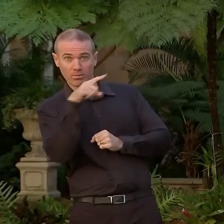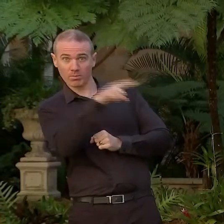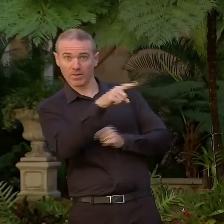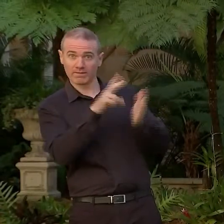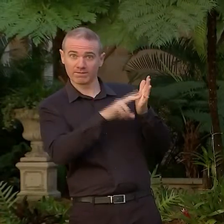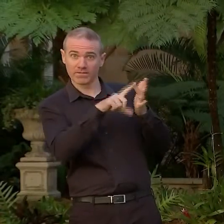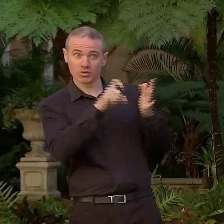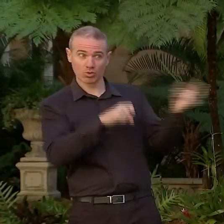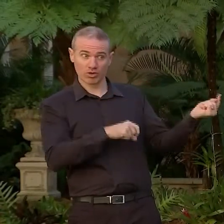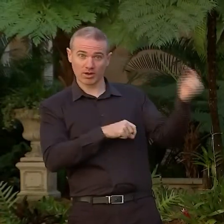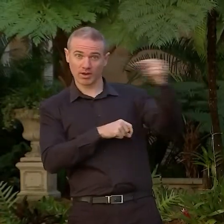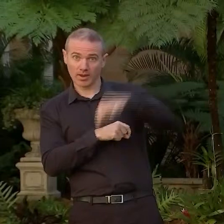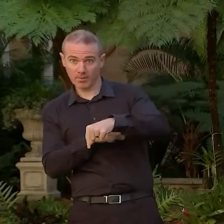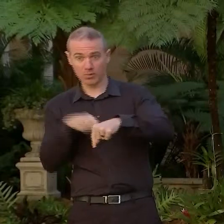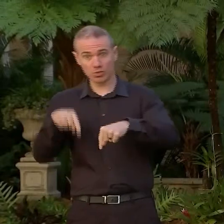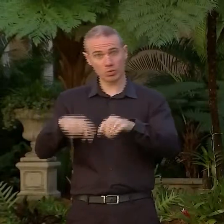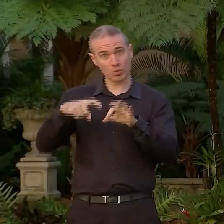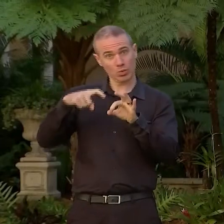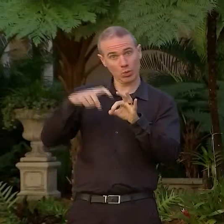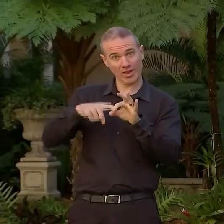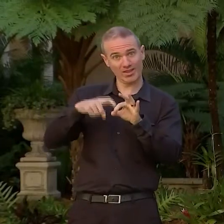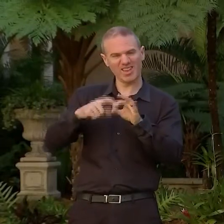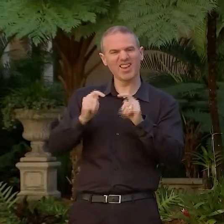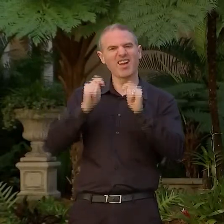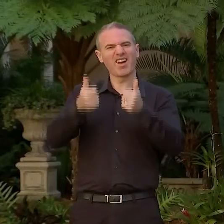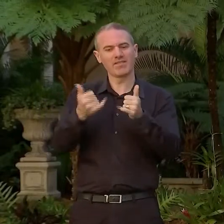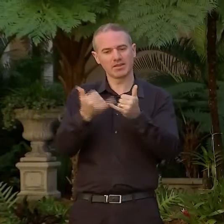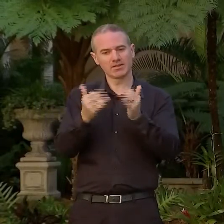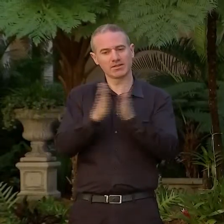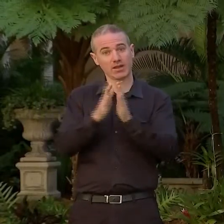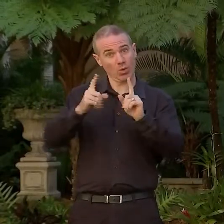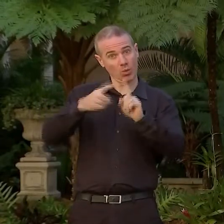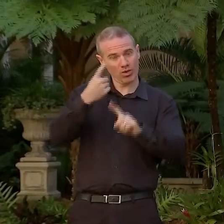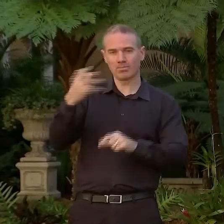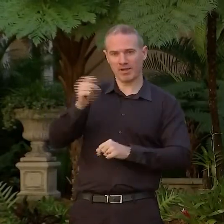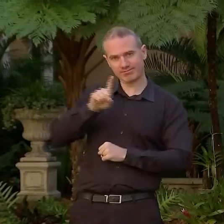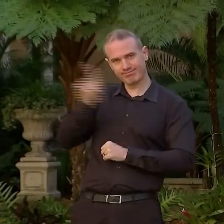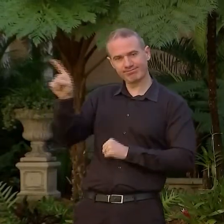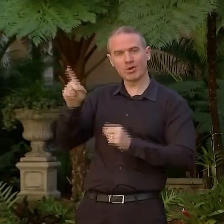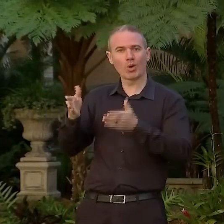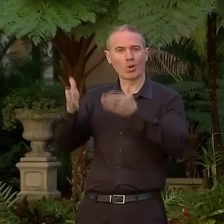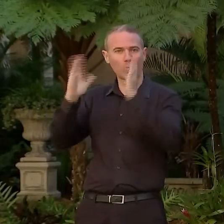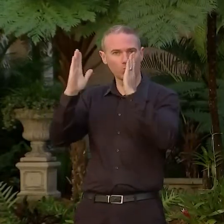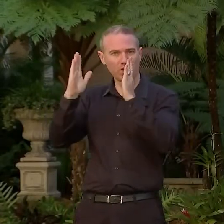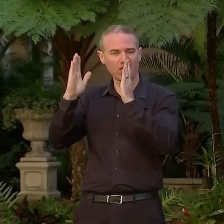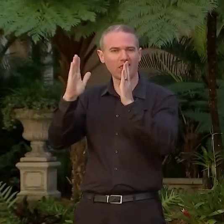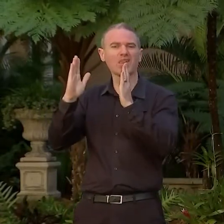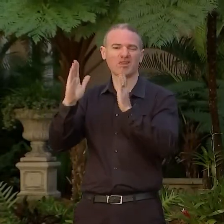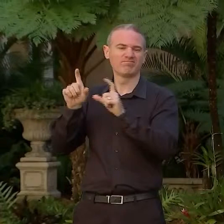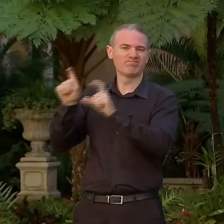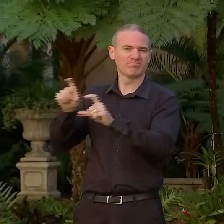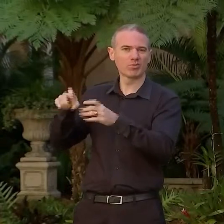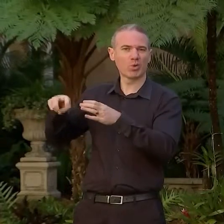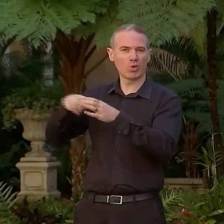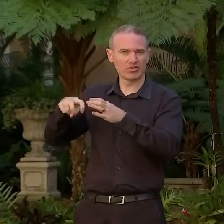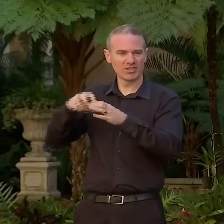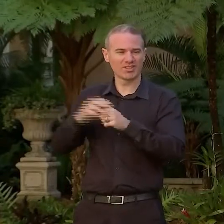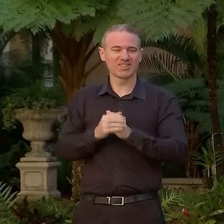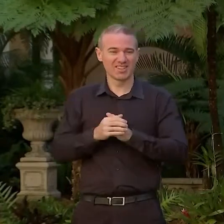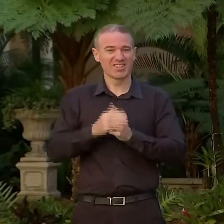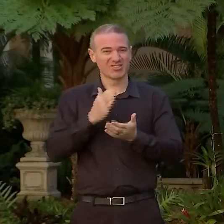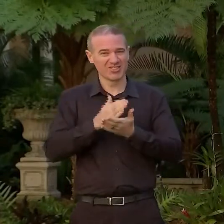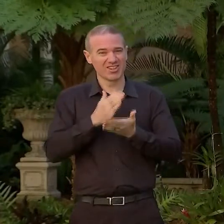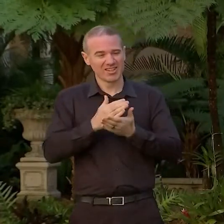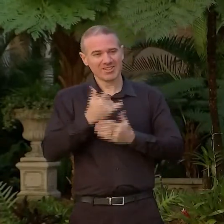Sunday will need to go into hotel quarantine. Yesterday was also a tragic day for New South Wales, and our hearts go out